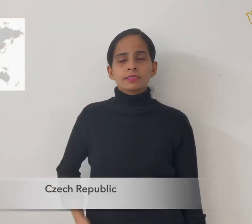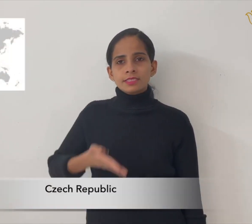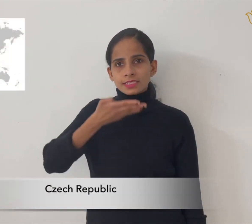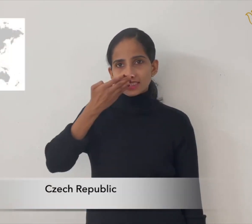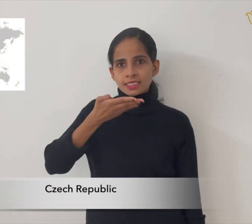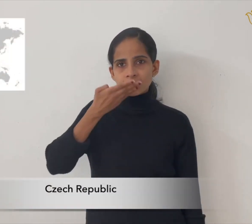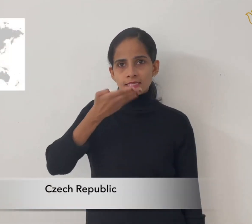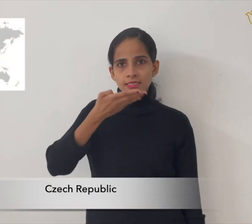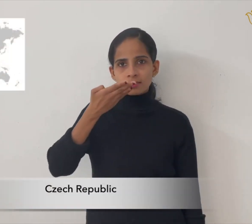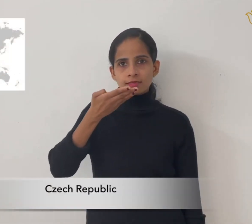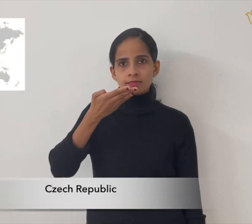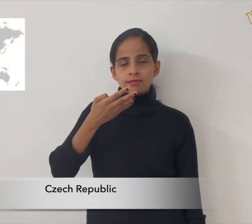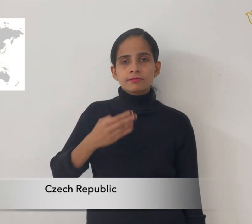Czech Republic,